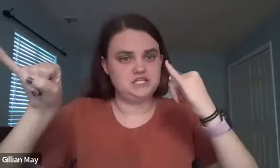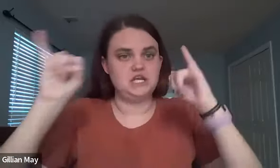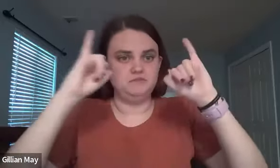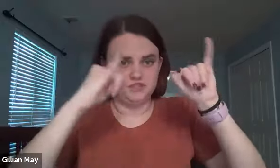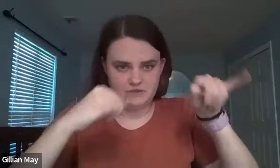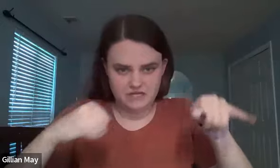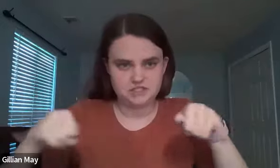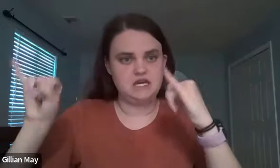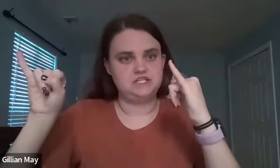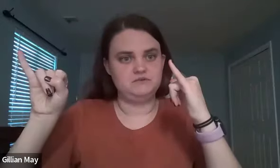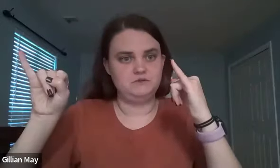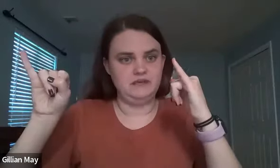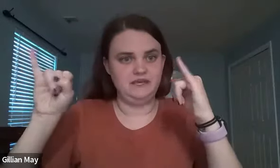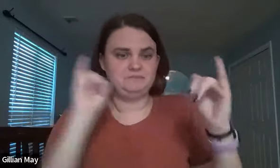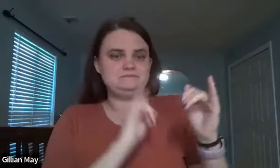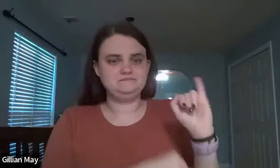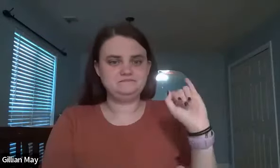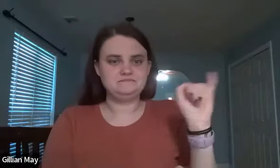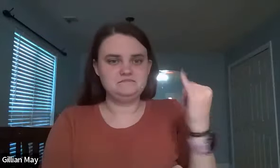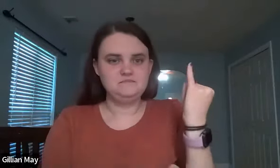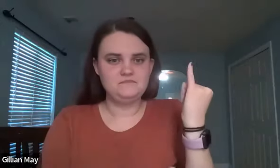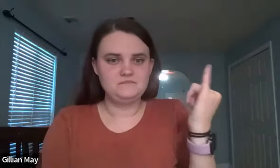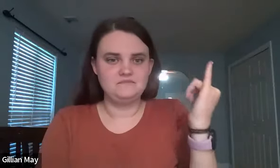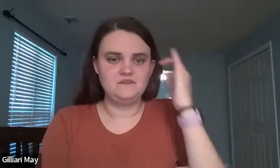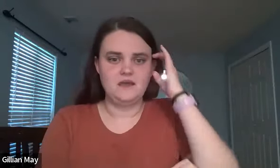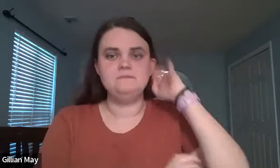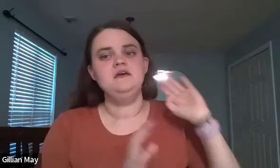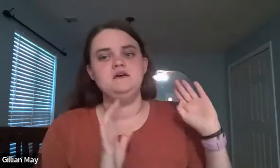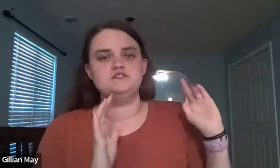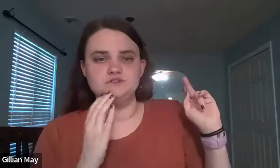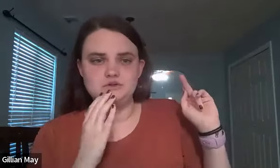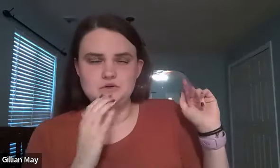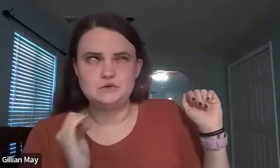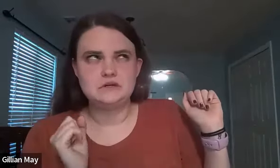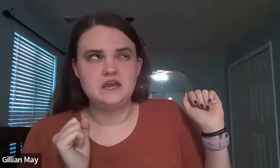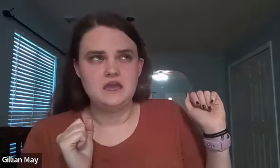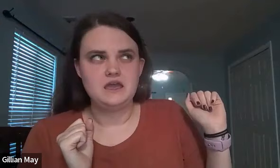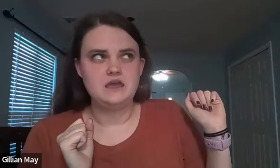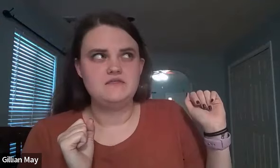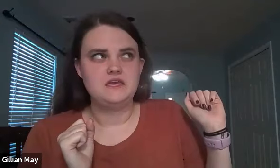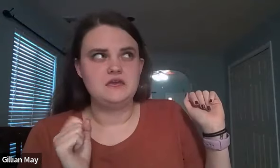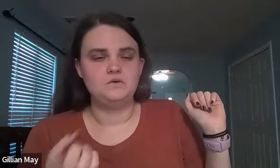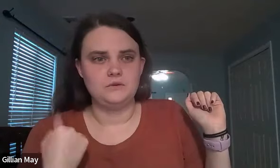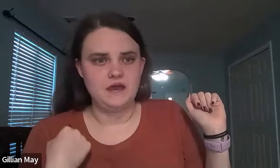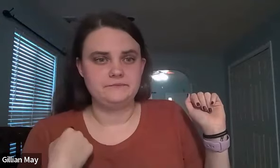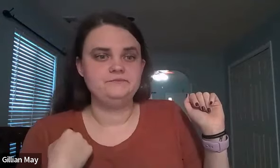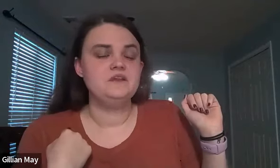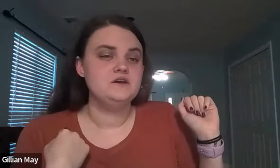shape. You're just making that J with your pinky. Okay. So we'll do K and then we'll go back.